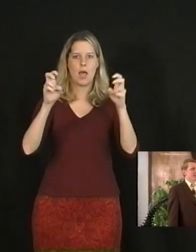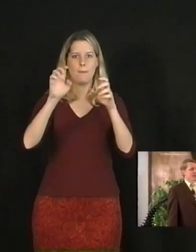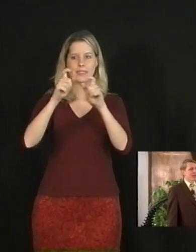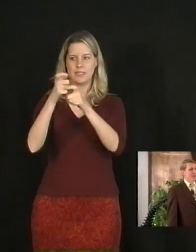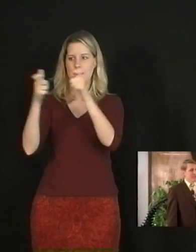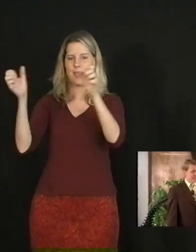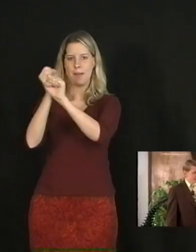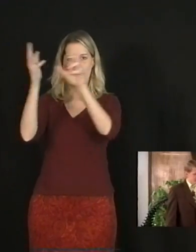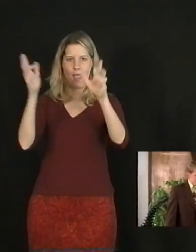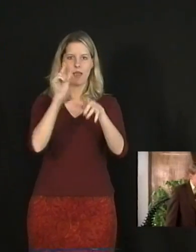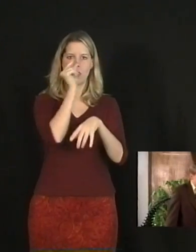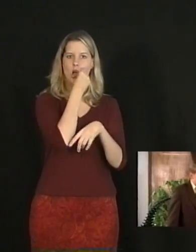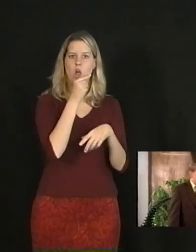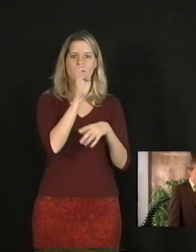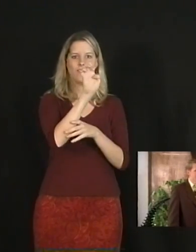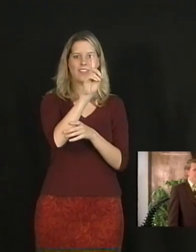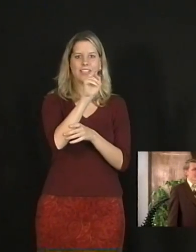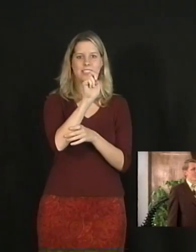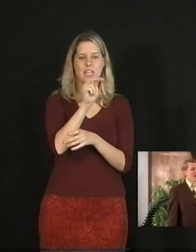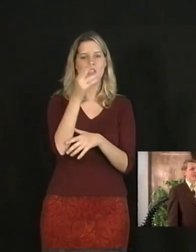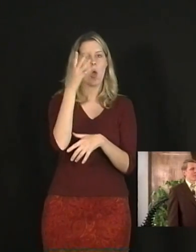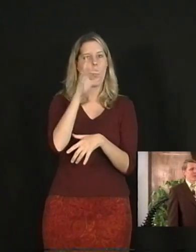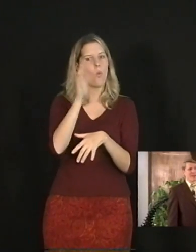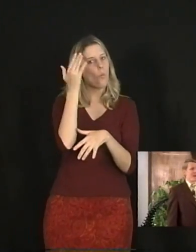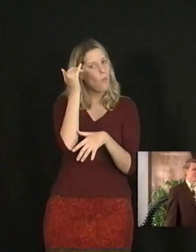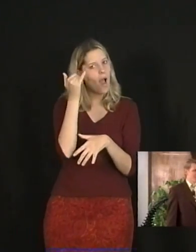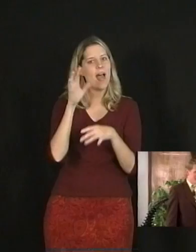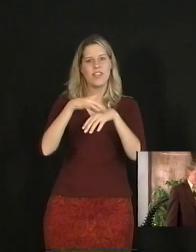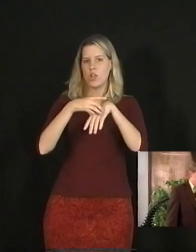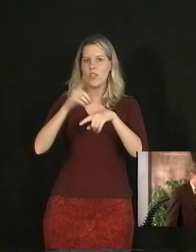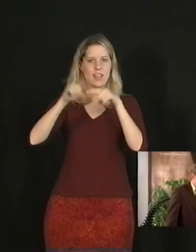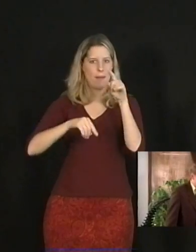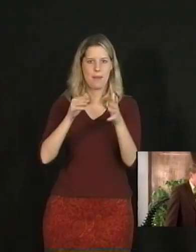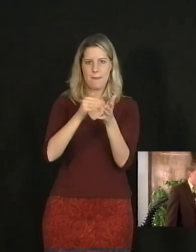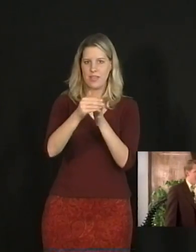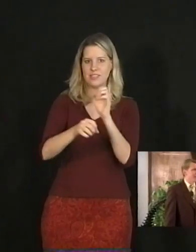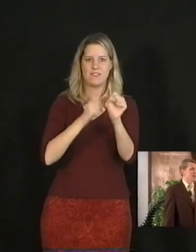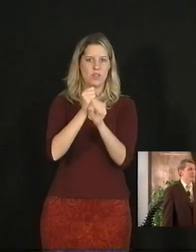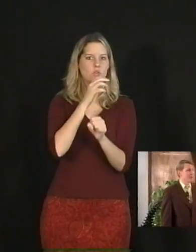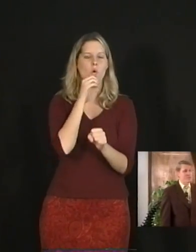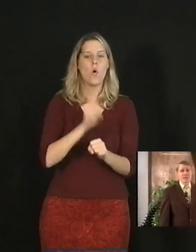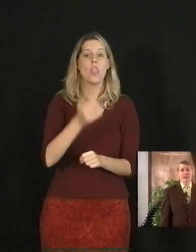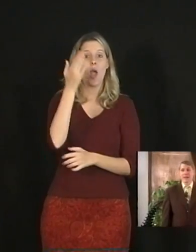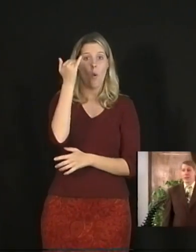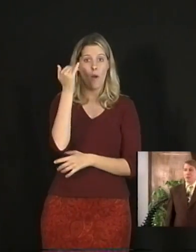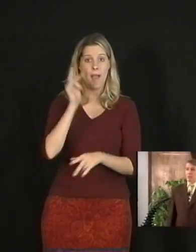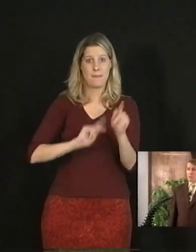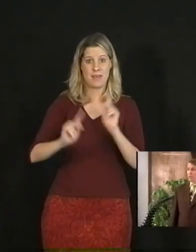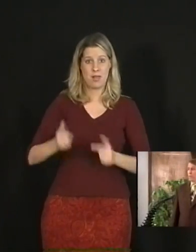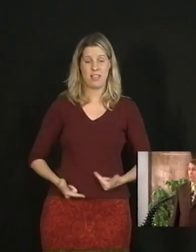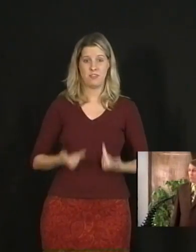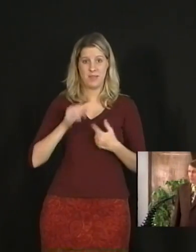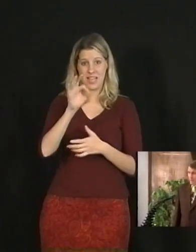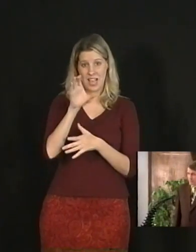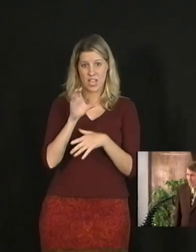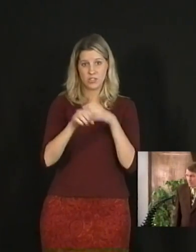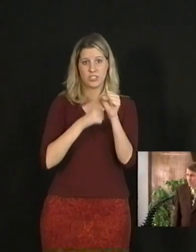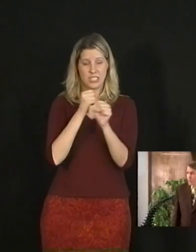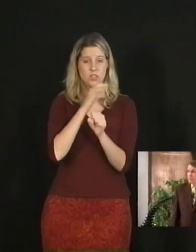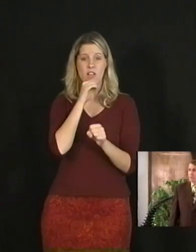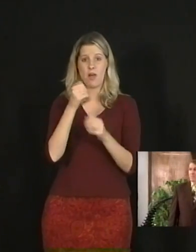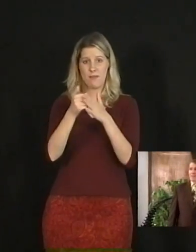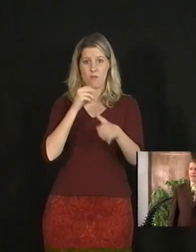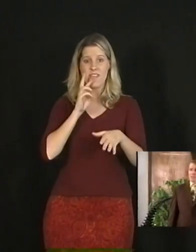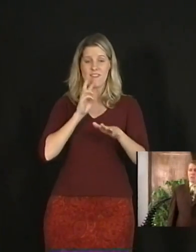We talked about the Garden of Eden. And we talked about why the earth cannot be billions of years old, and why did the people live to be 900 years old before the big flood